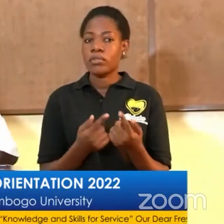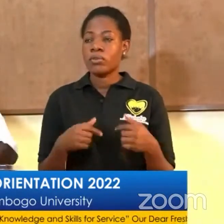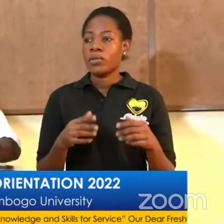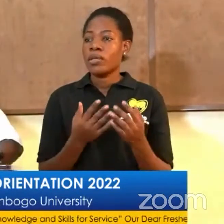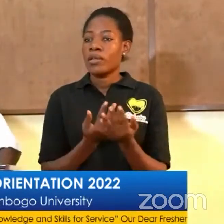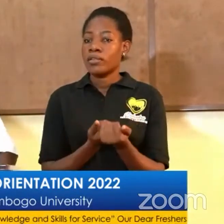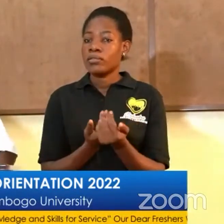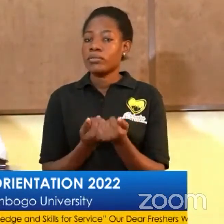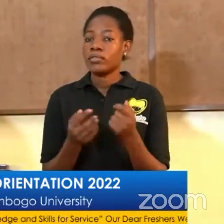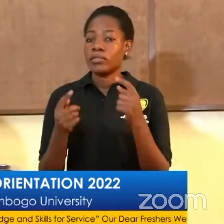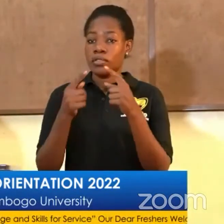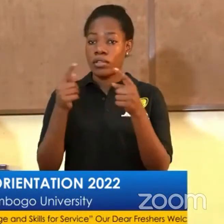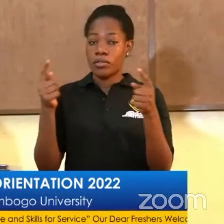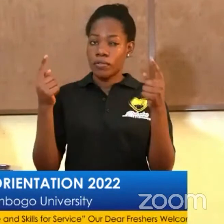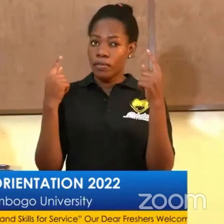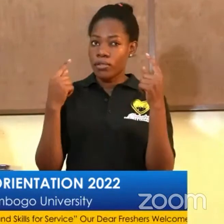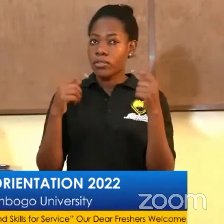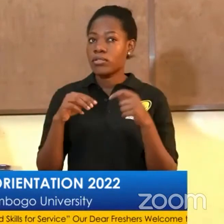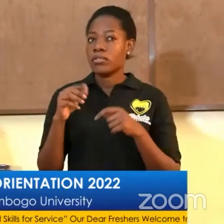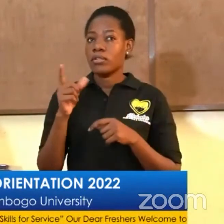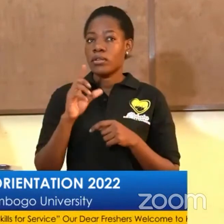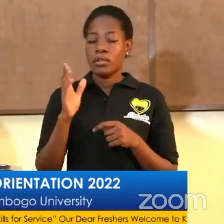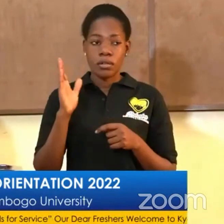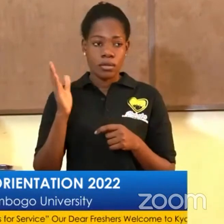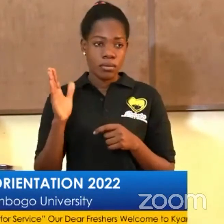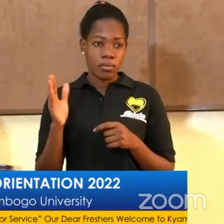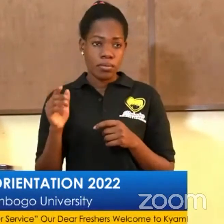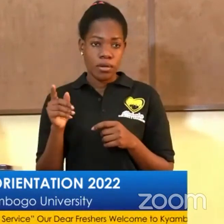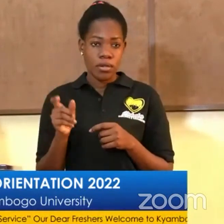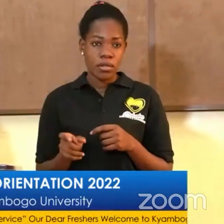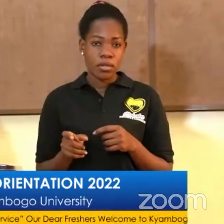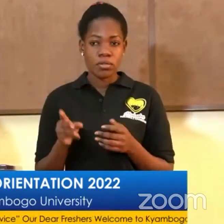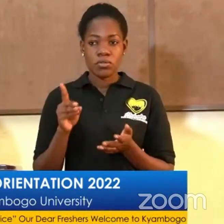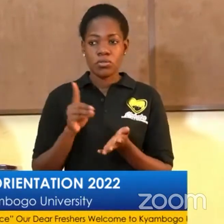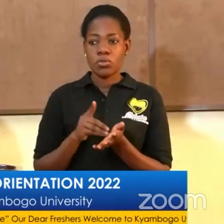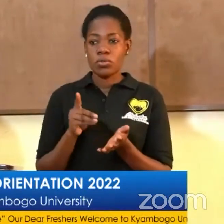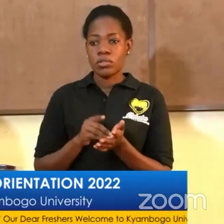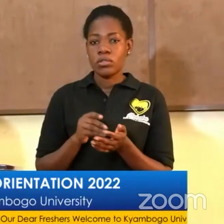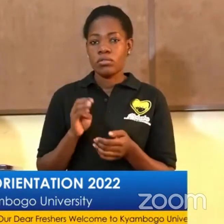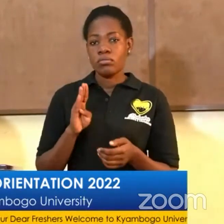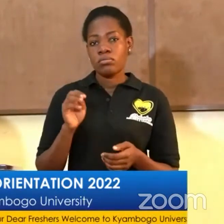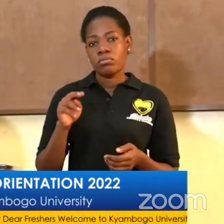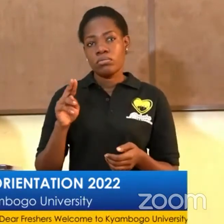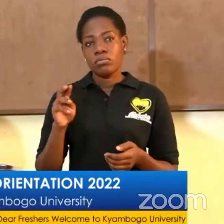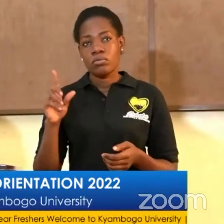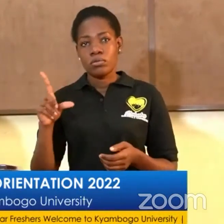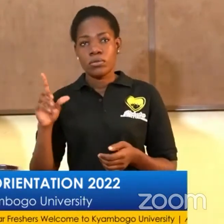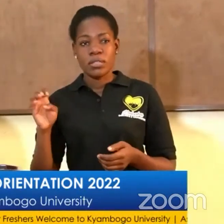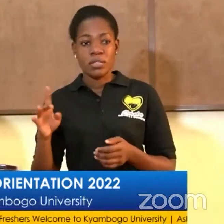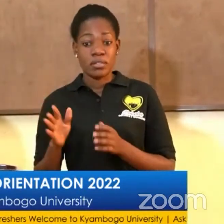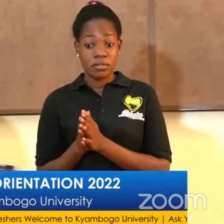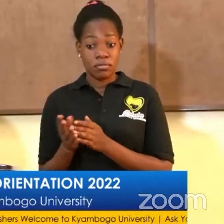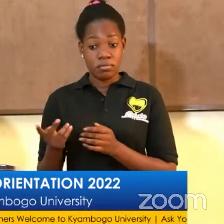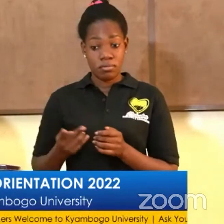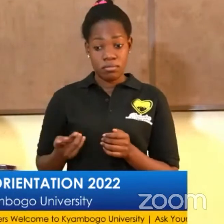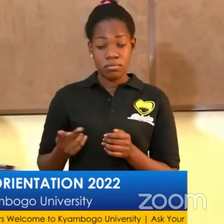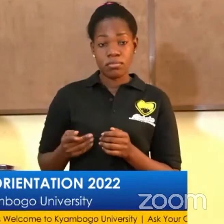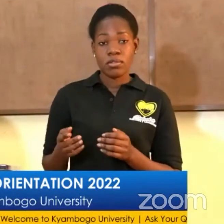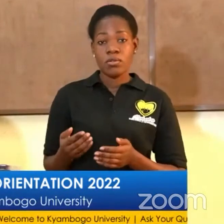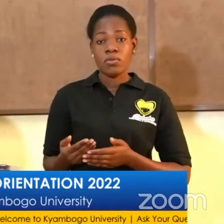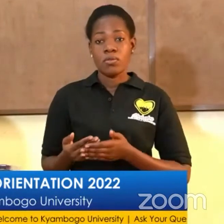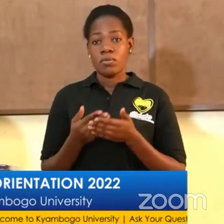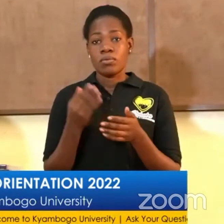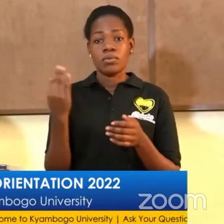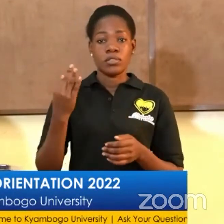the university librarian, Dr. Bull and I are going to represent. We shall also be expecting